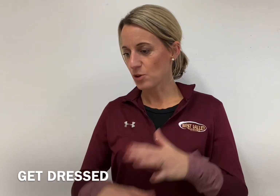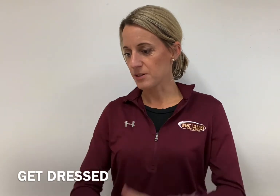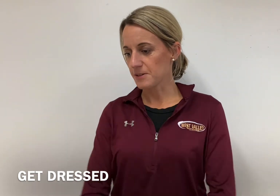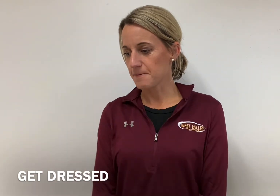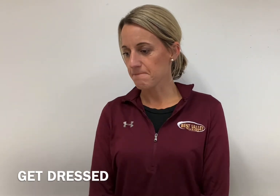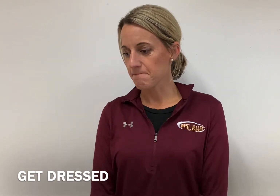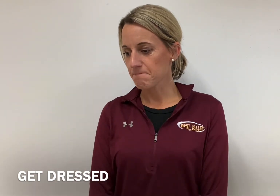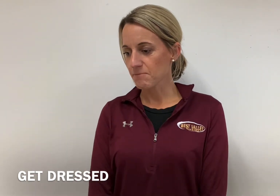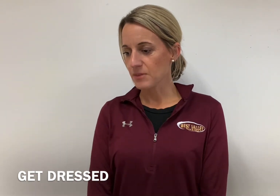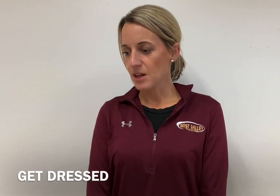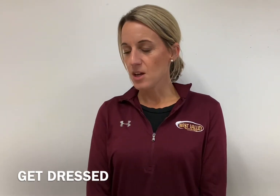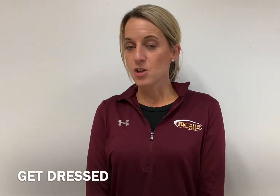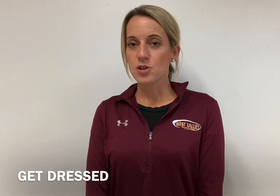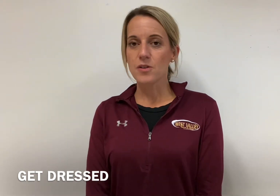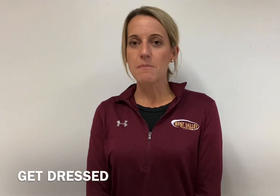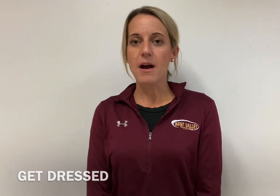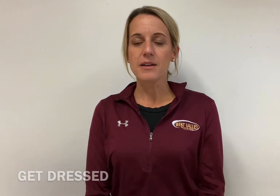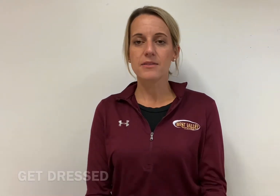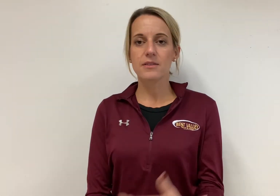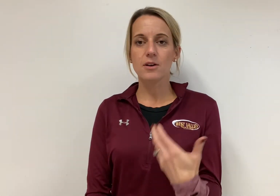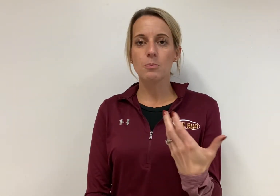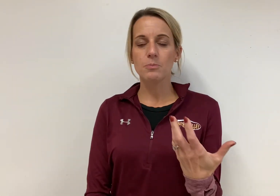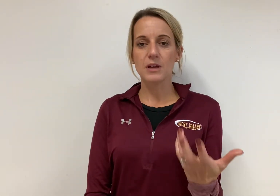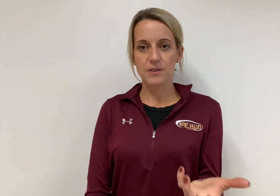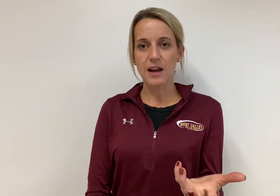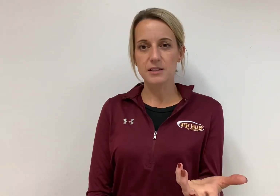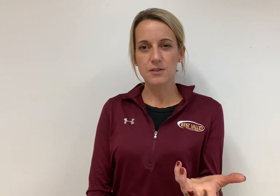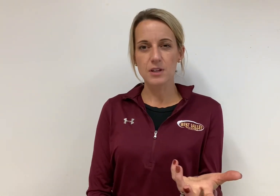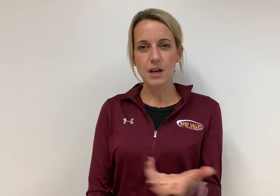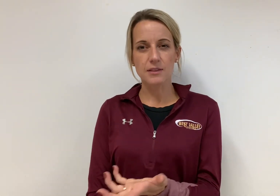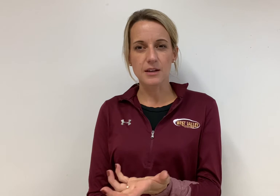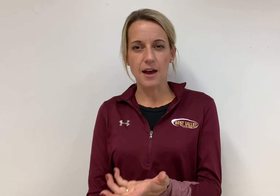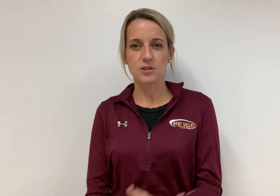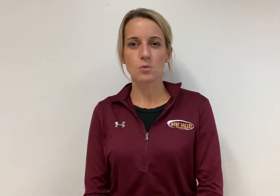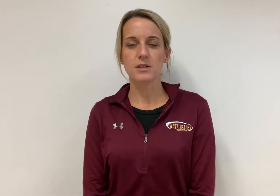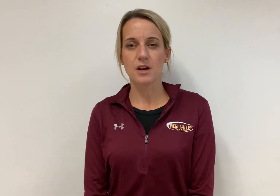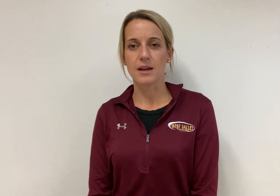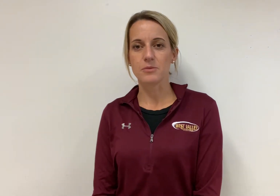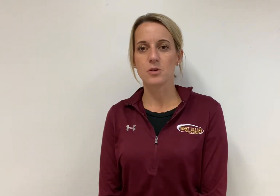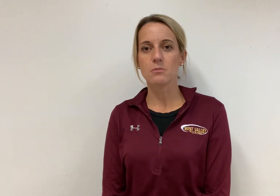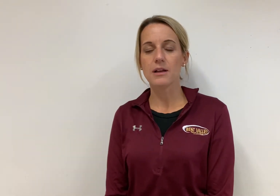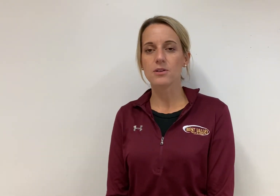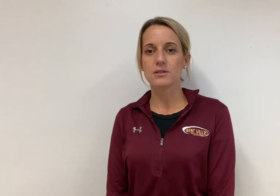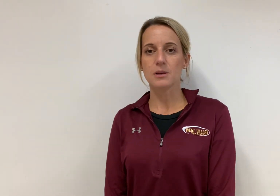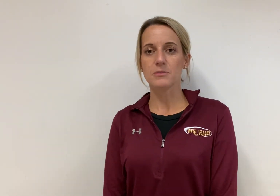to get dressed. So they'll give an activity and then ask what time. So it might look something